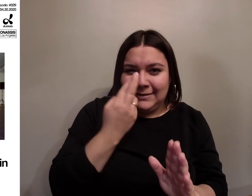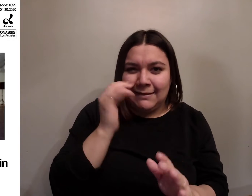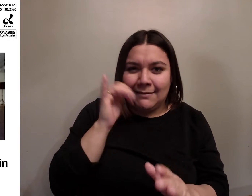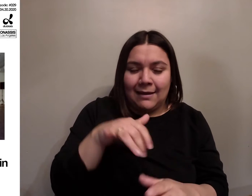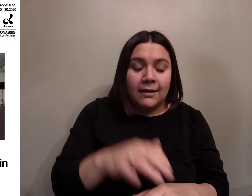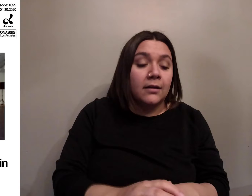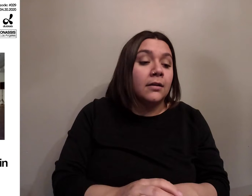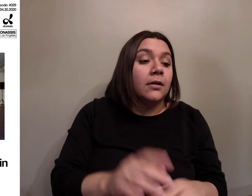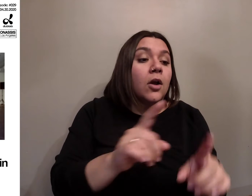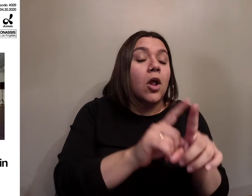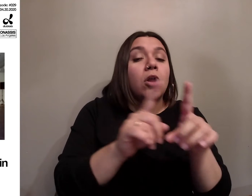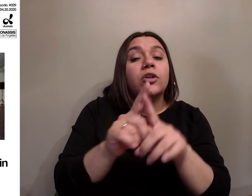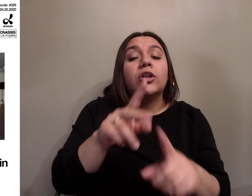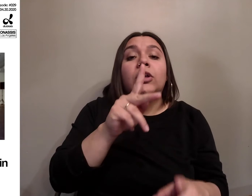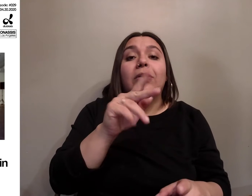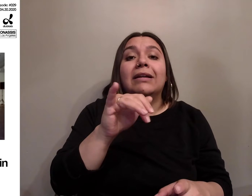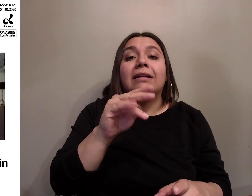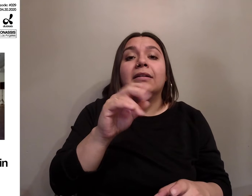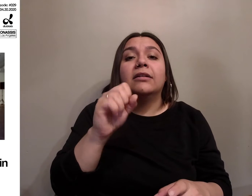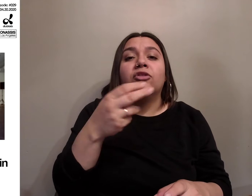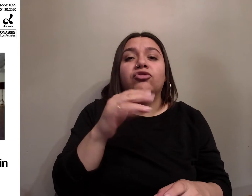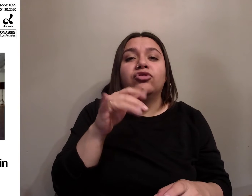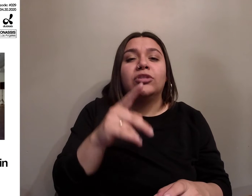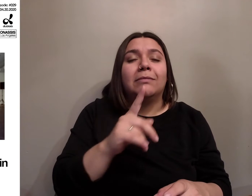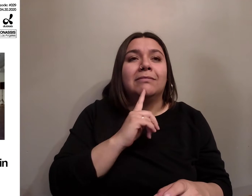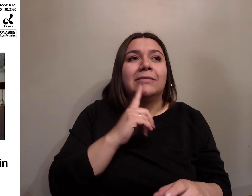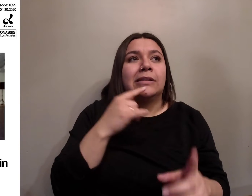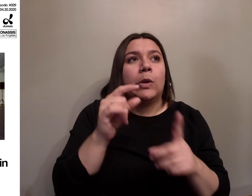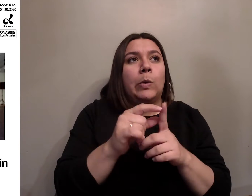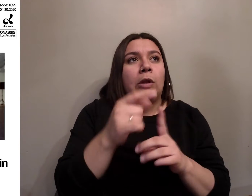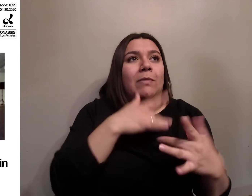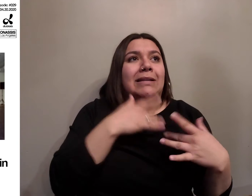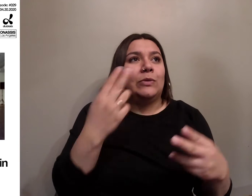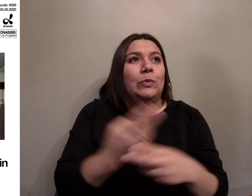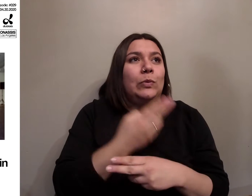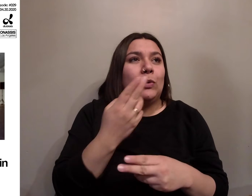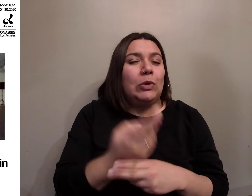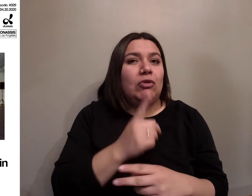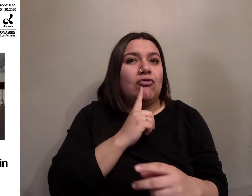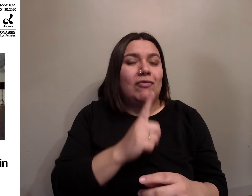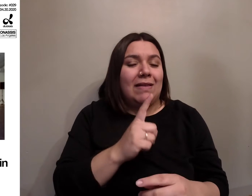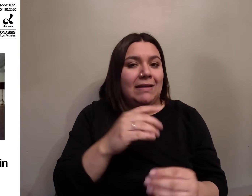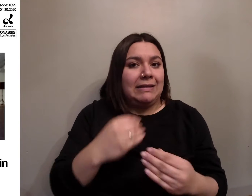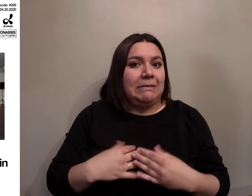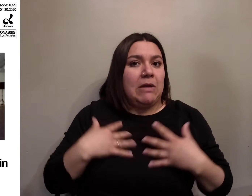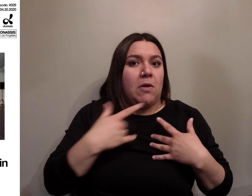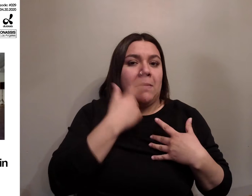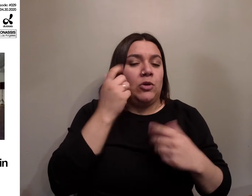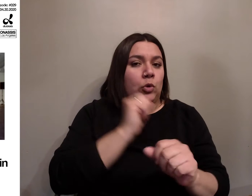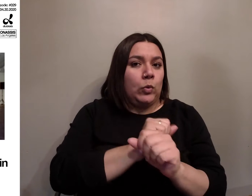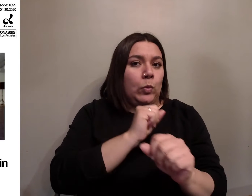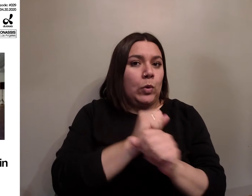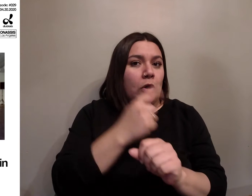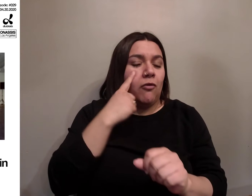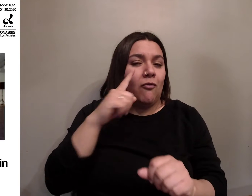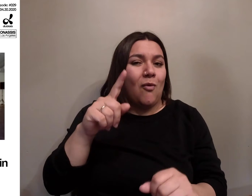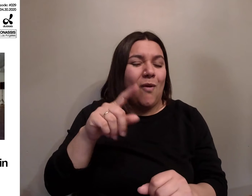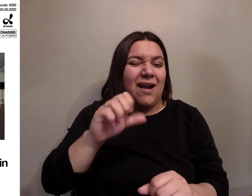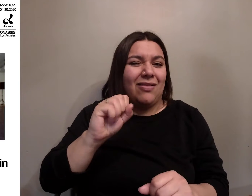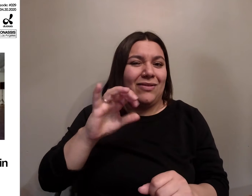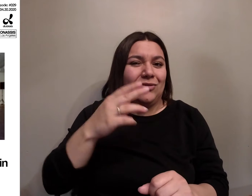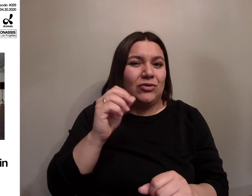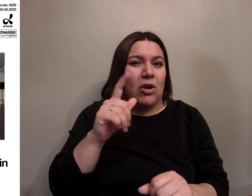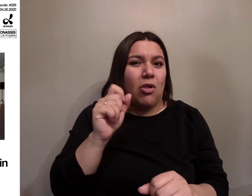And kinship is really something, it's a word that we use and is really inspired by the work of the scholar